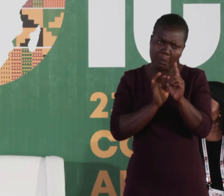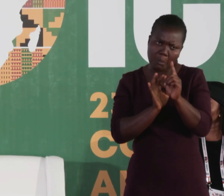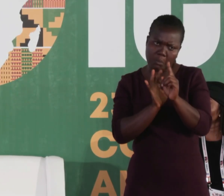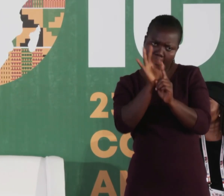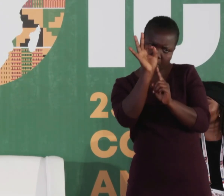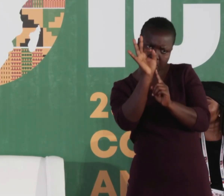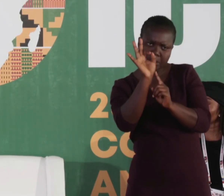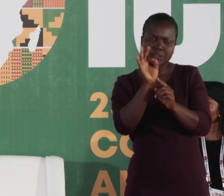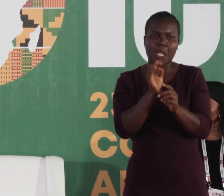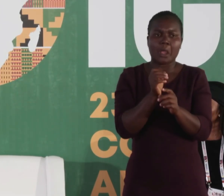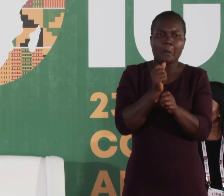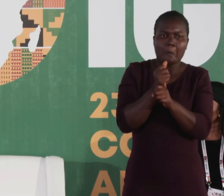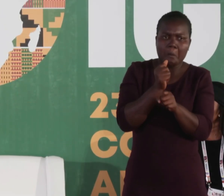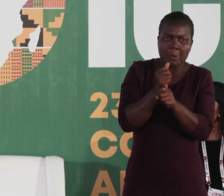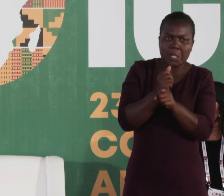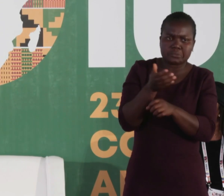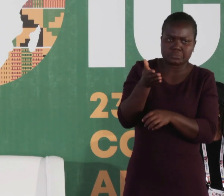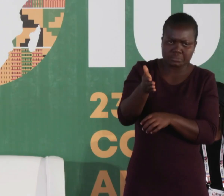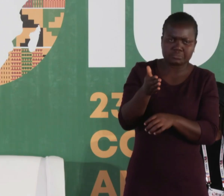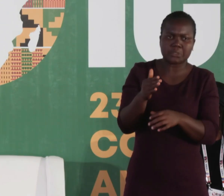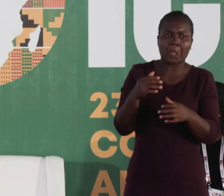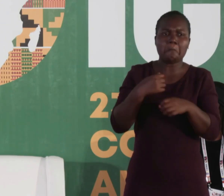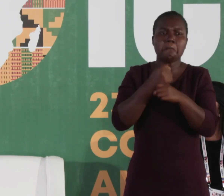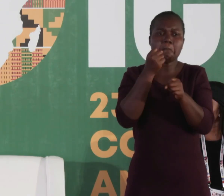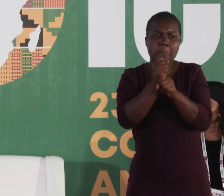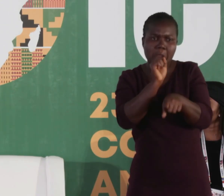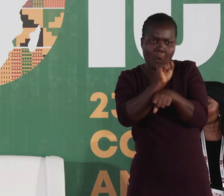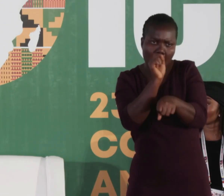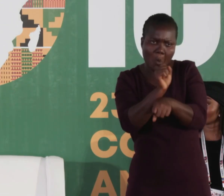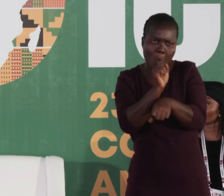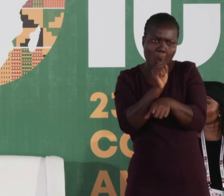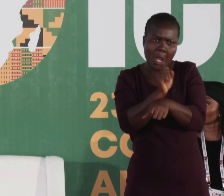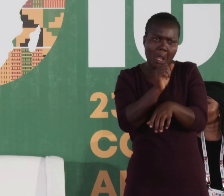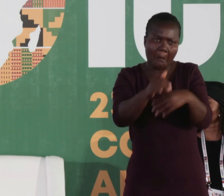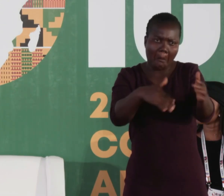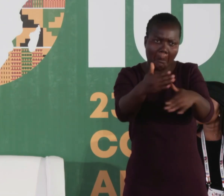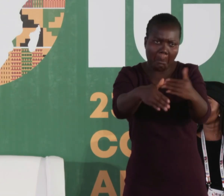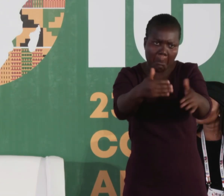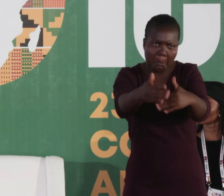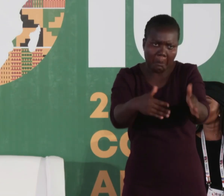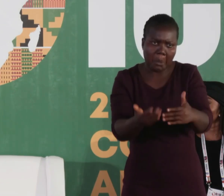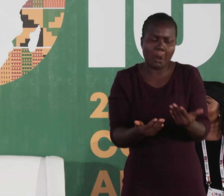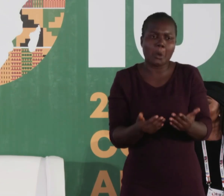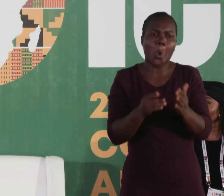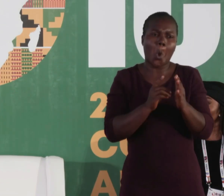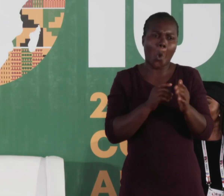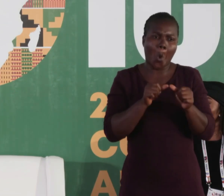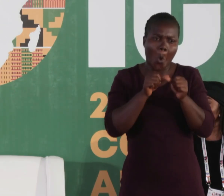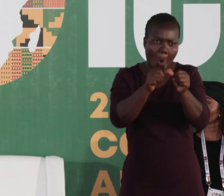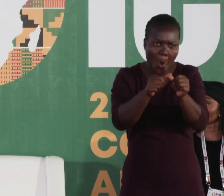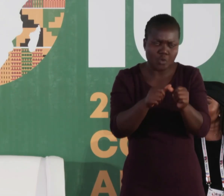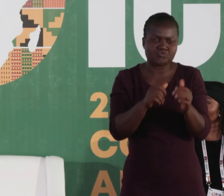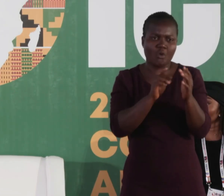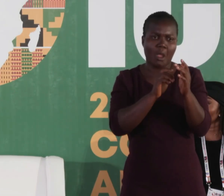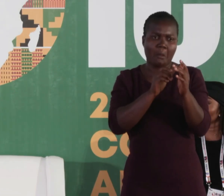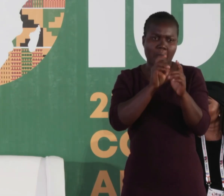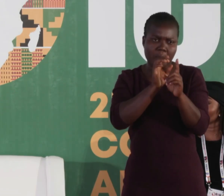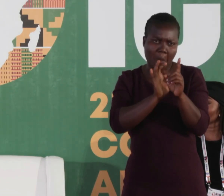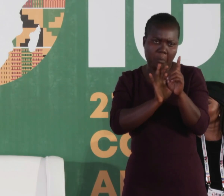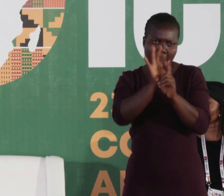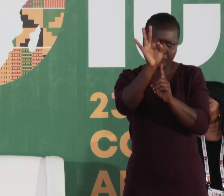side, as it aligned well with their continued professional development as professionals.